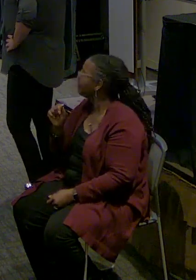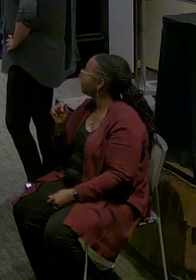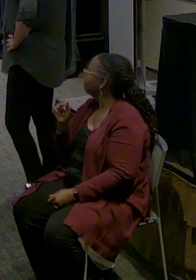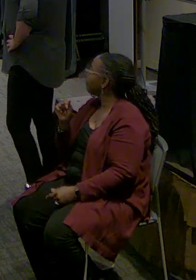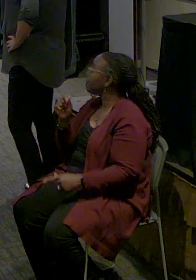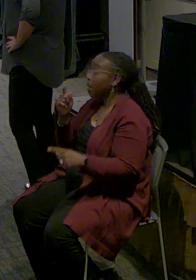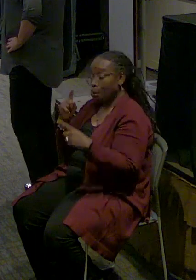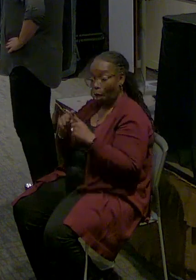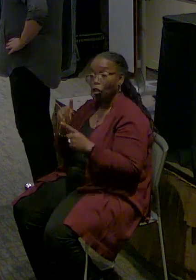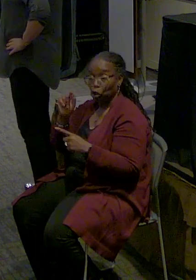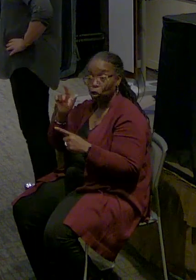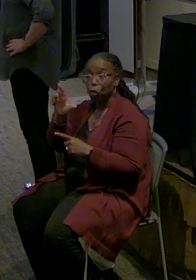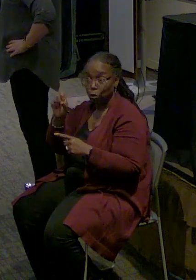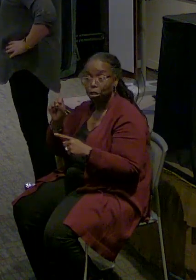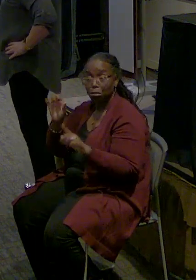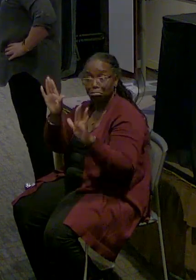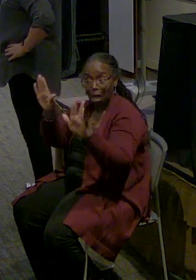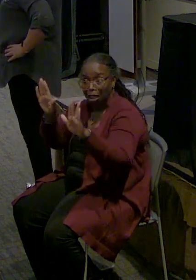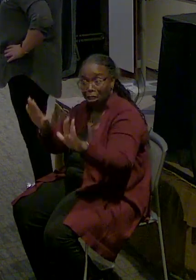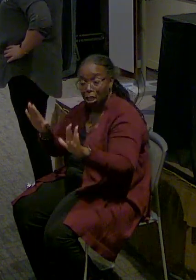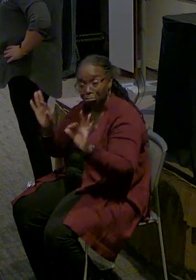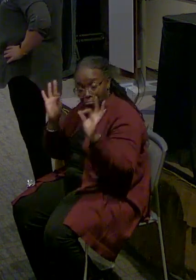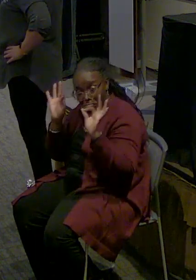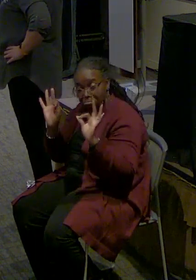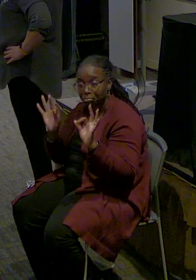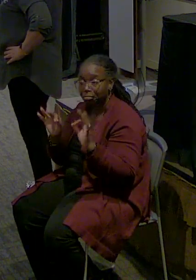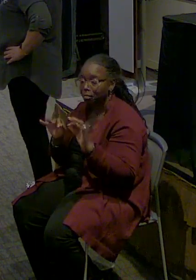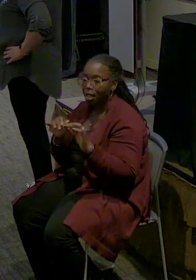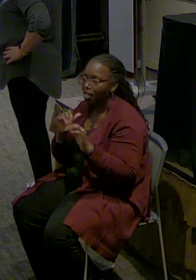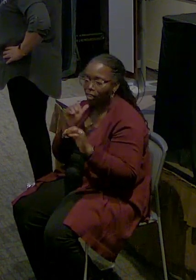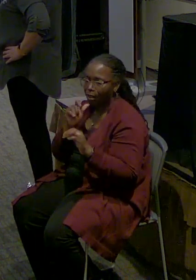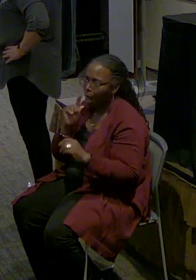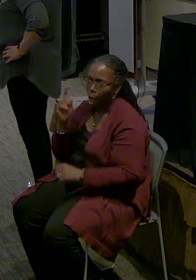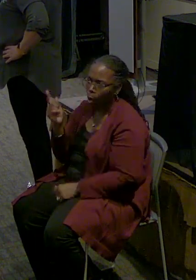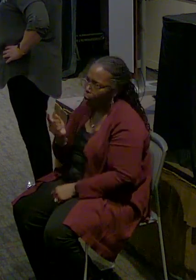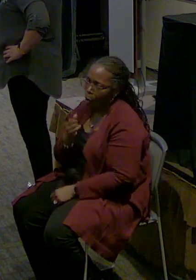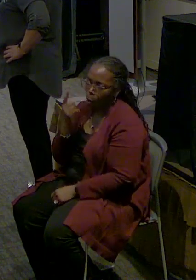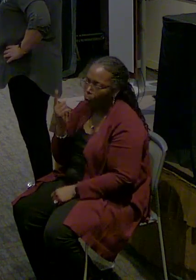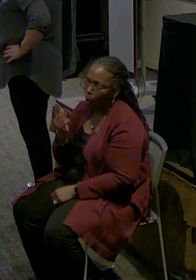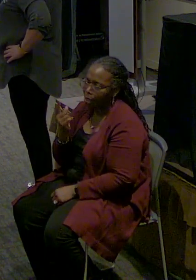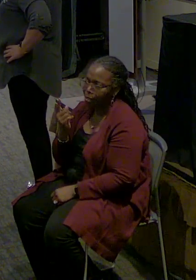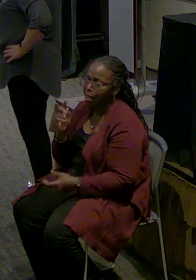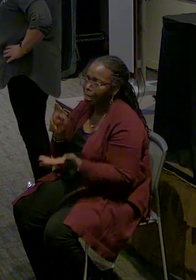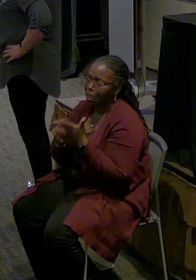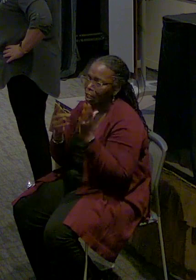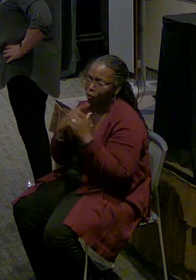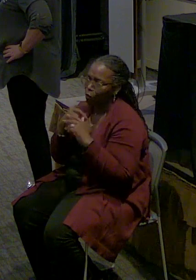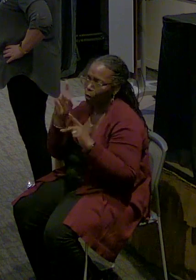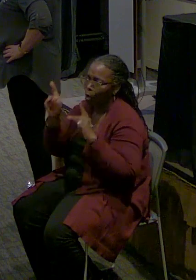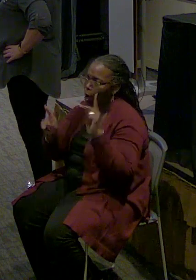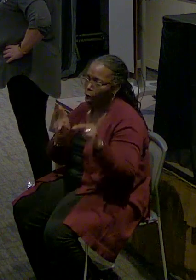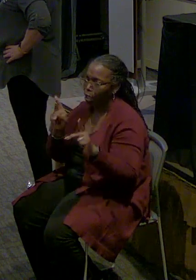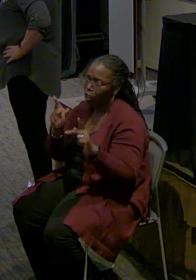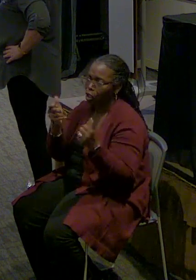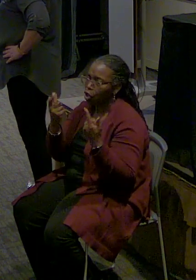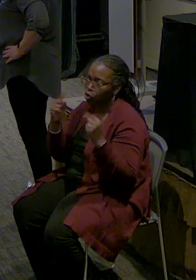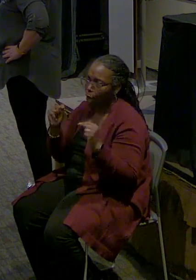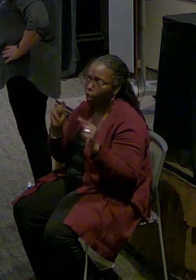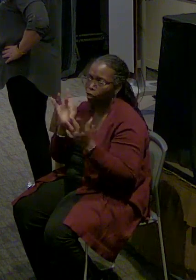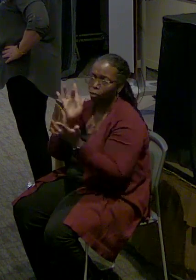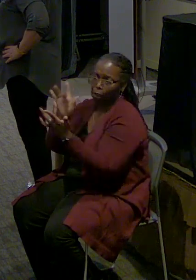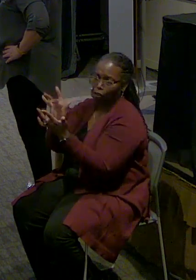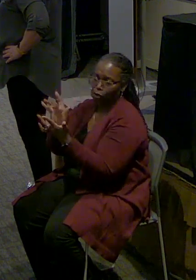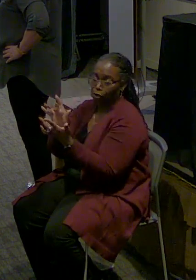While those tools are excellent, they're not always intended for the audience that you are trying to